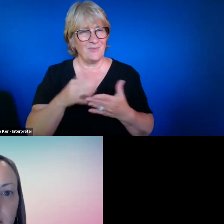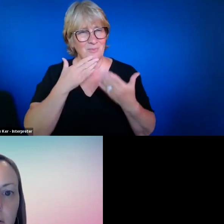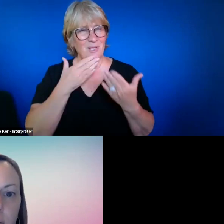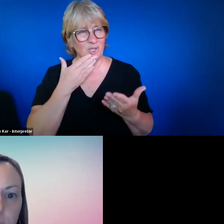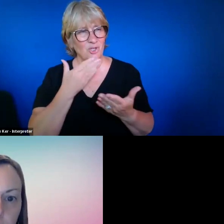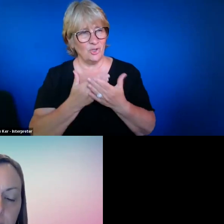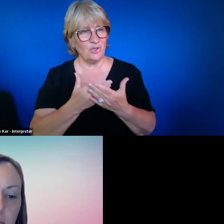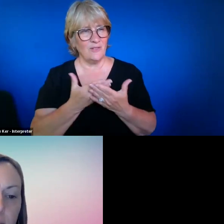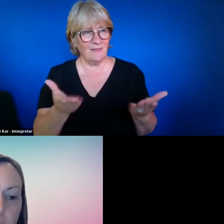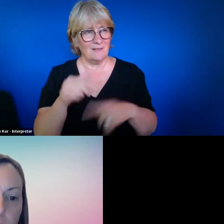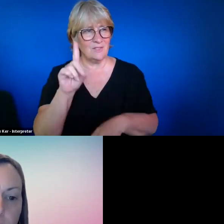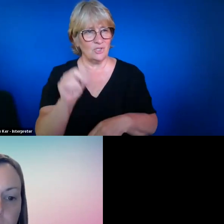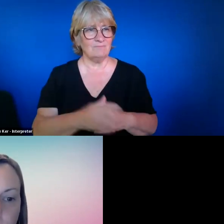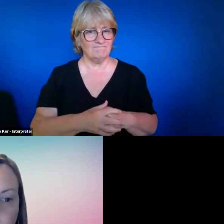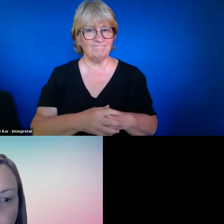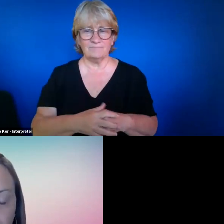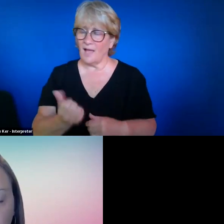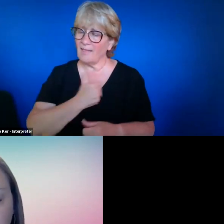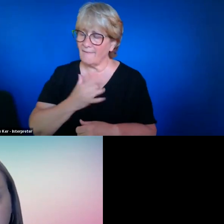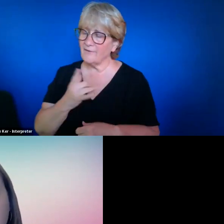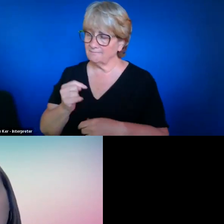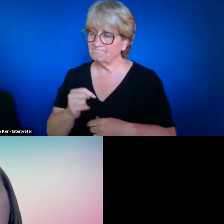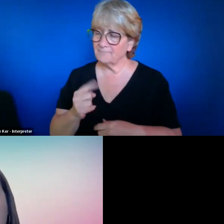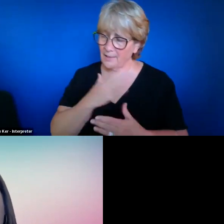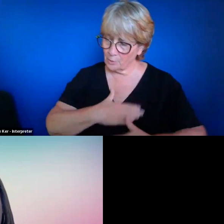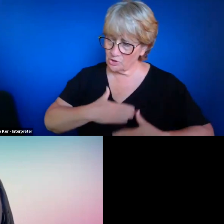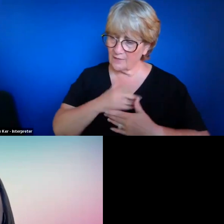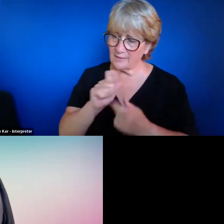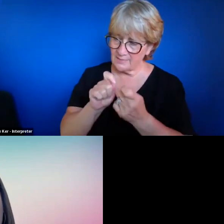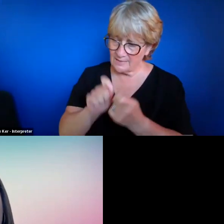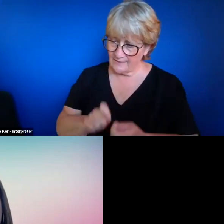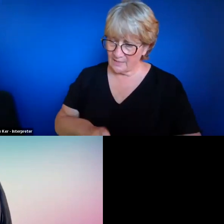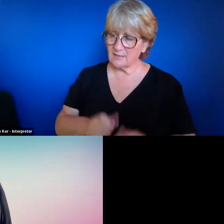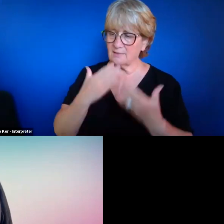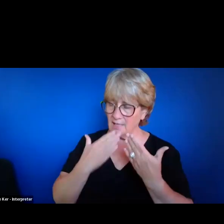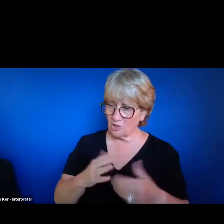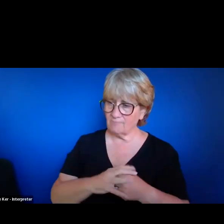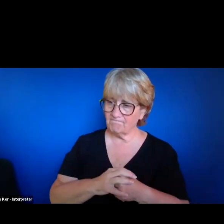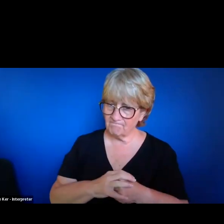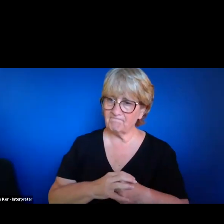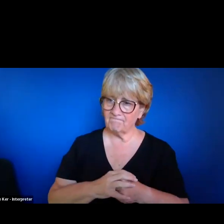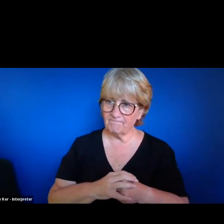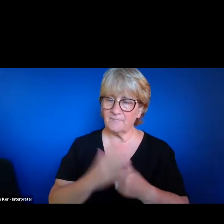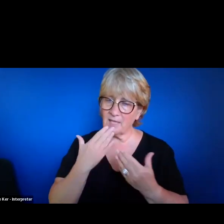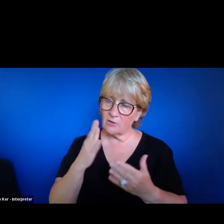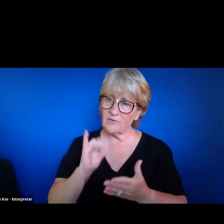a good thing to do. Yeah, no, I love it. And I appreciate the specifics. And thank you for